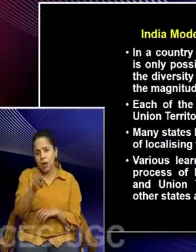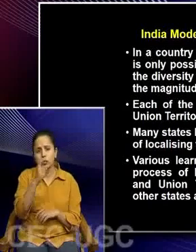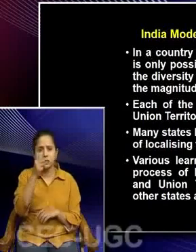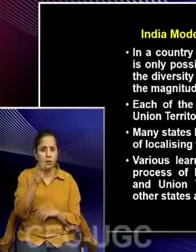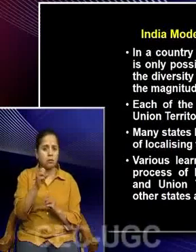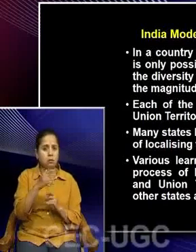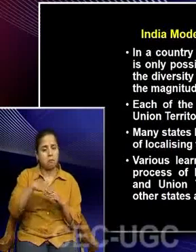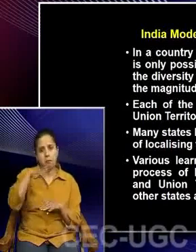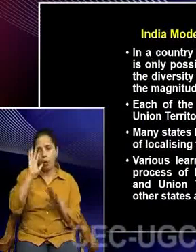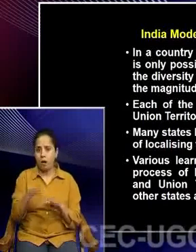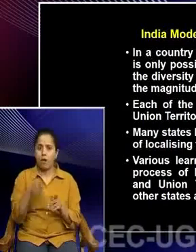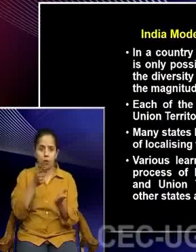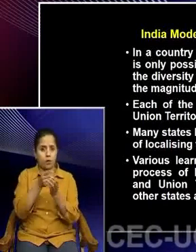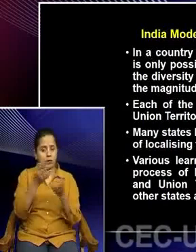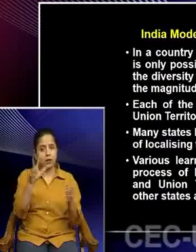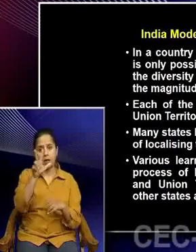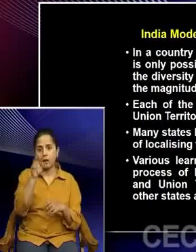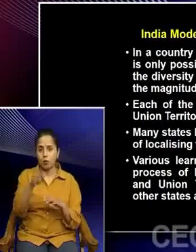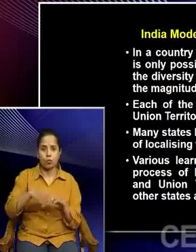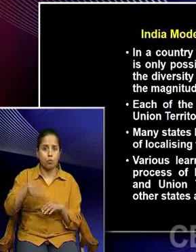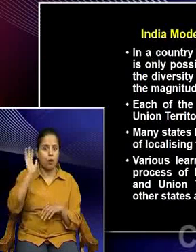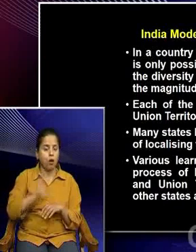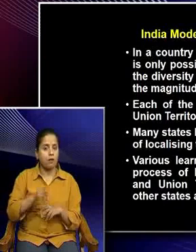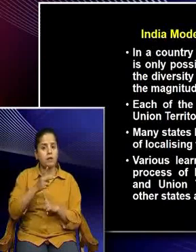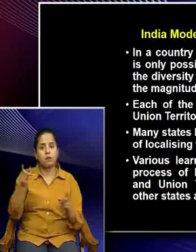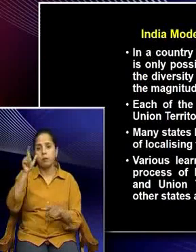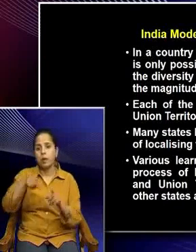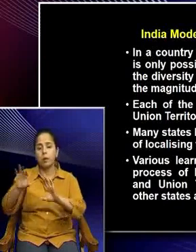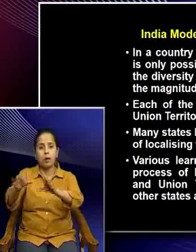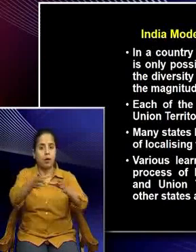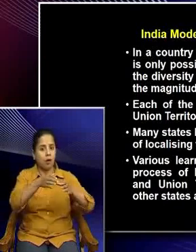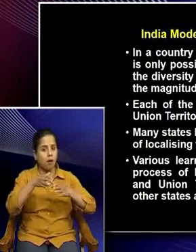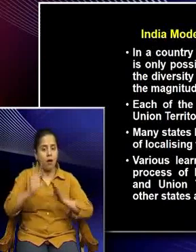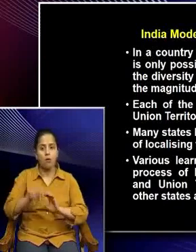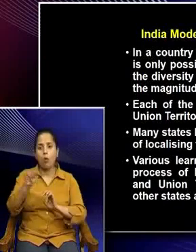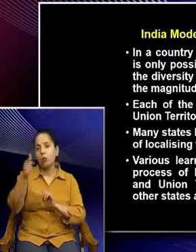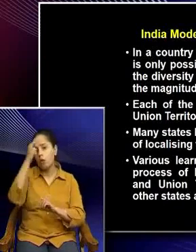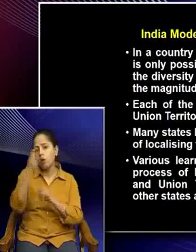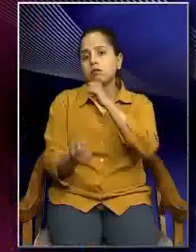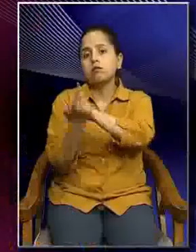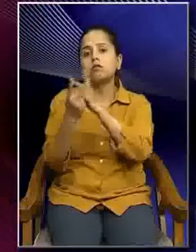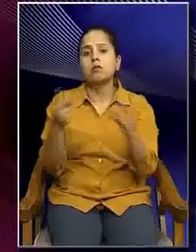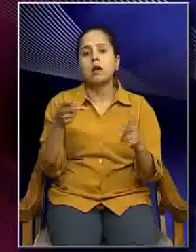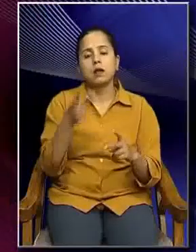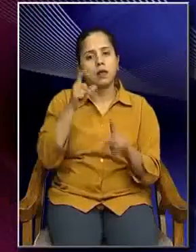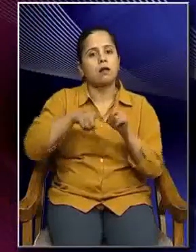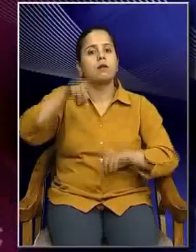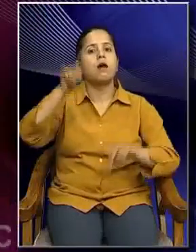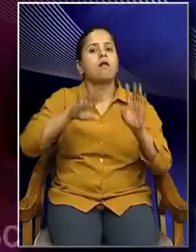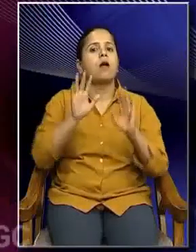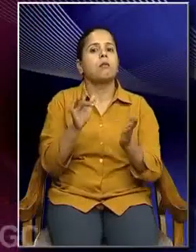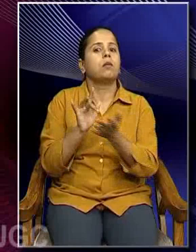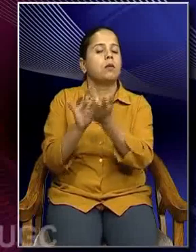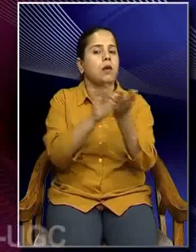this country. There are more than 8,000 settlements of different population sizes. So that is the extent of diversity of geography